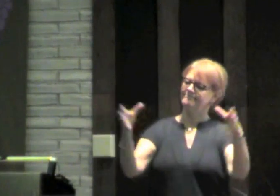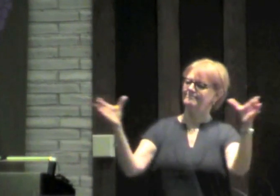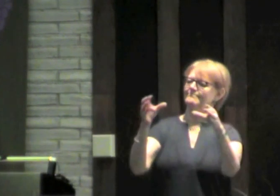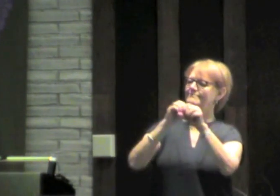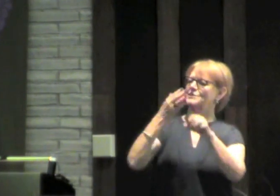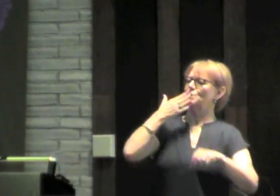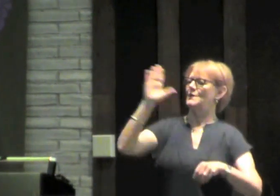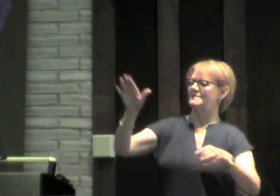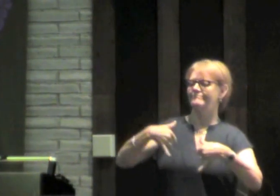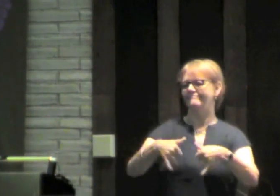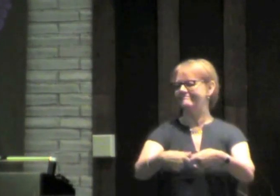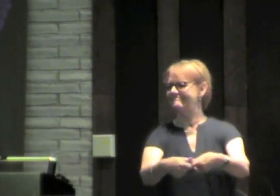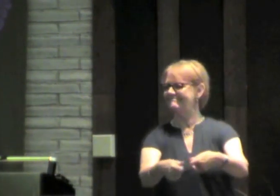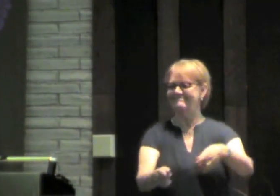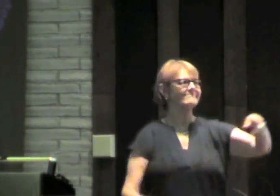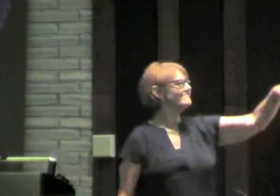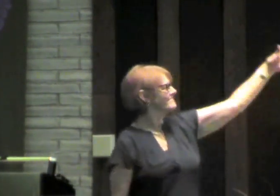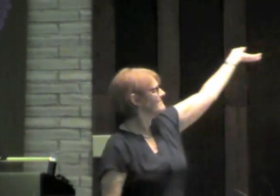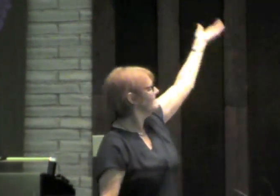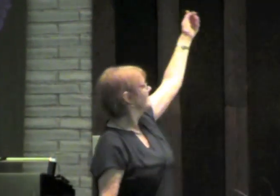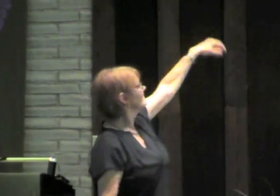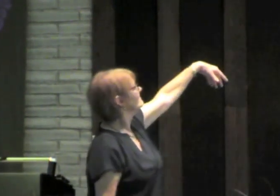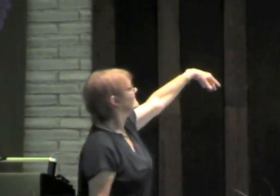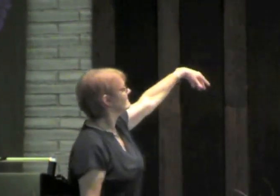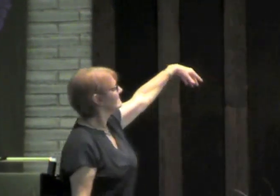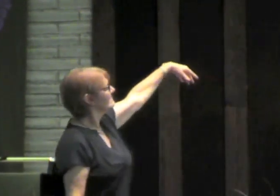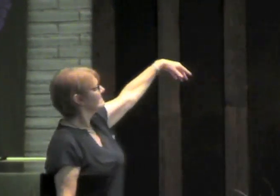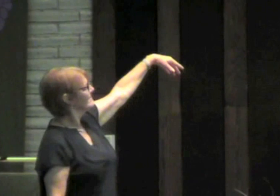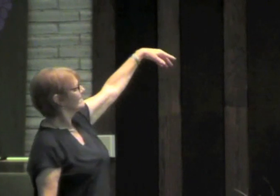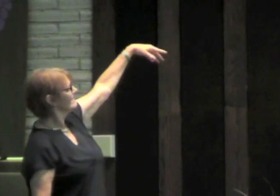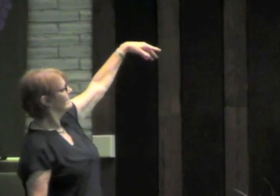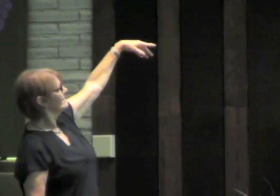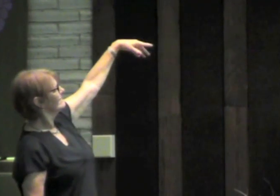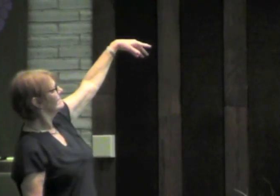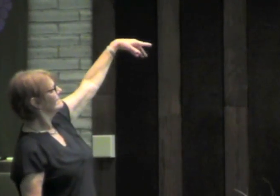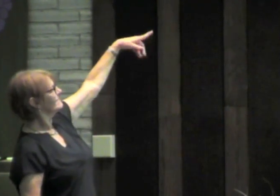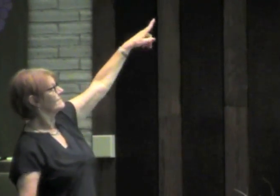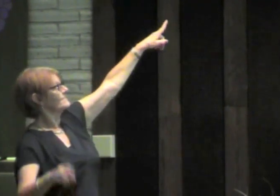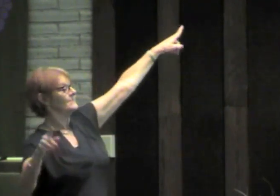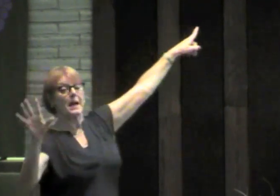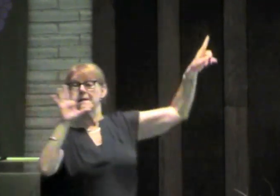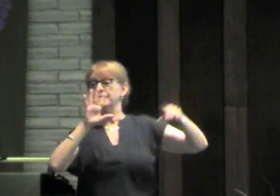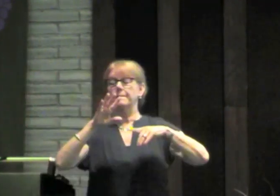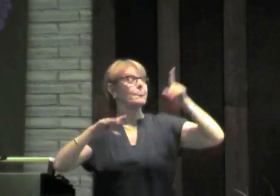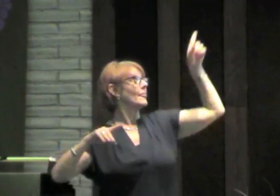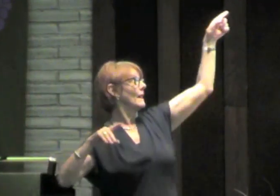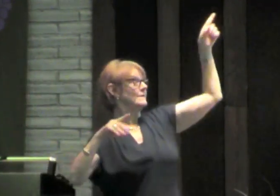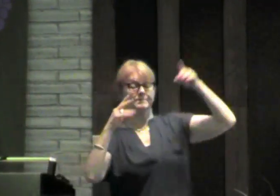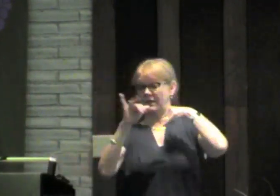together every Friday in Jerusalem and play cards right over here. So next we have, I'm going to